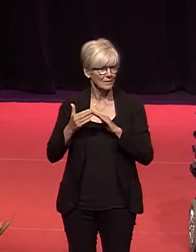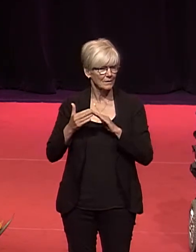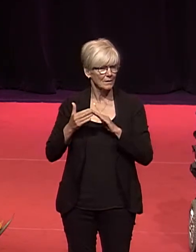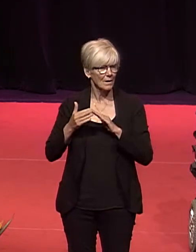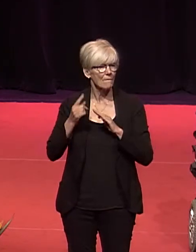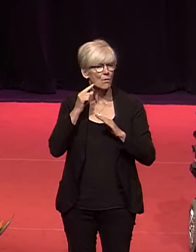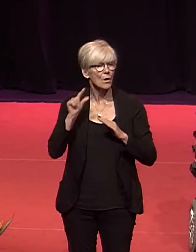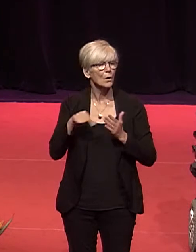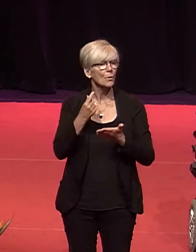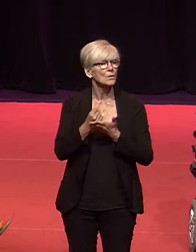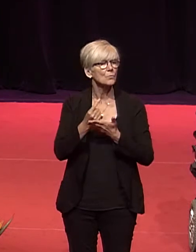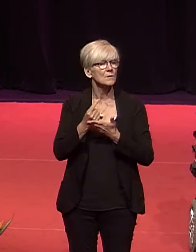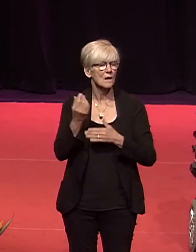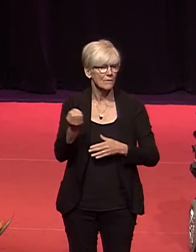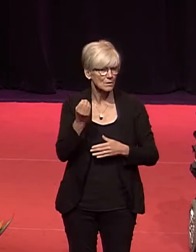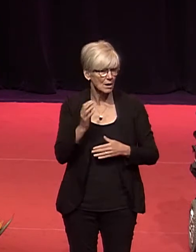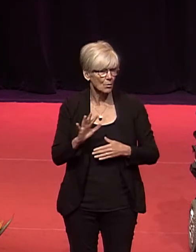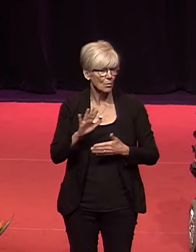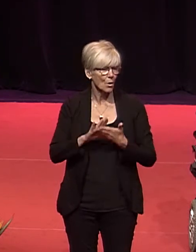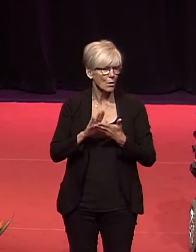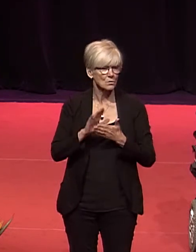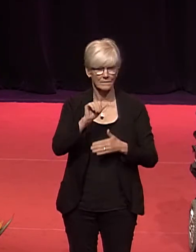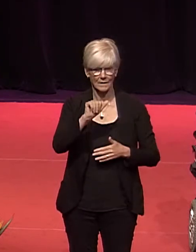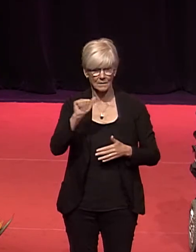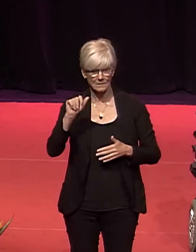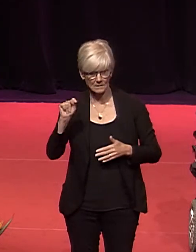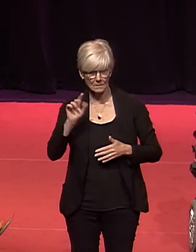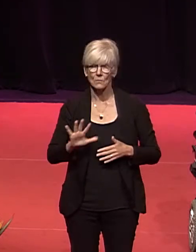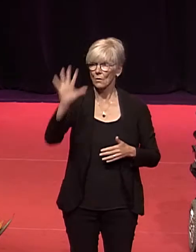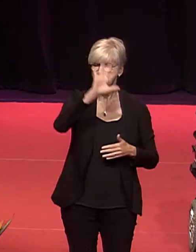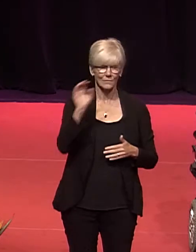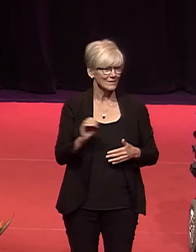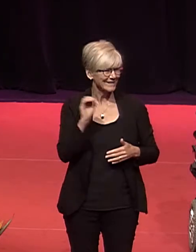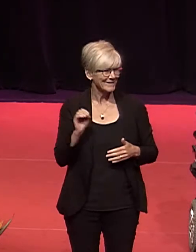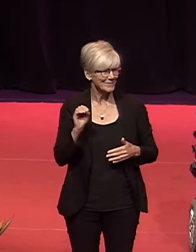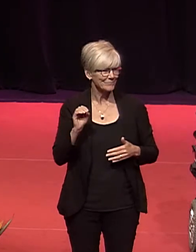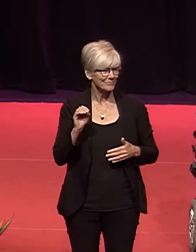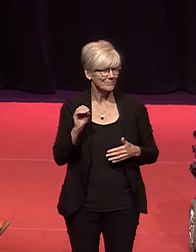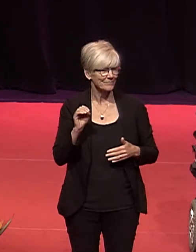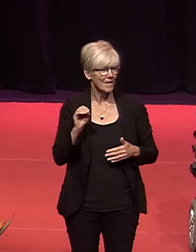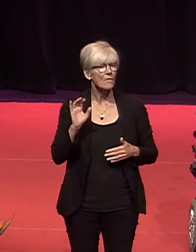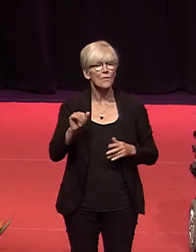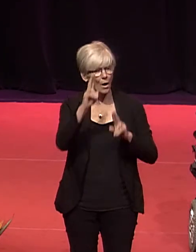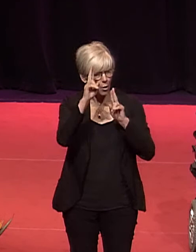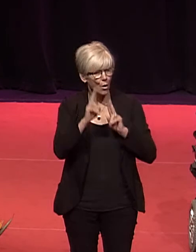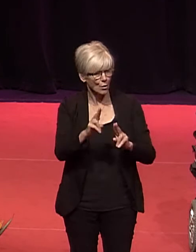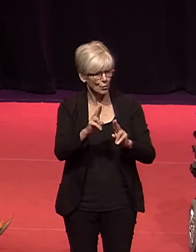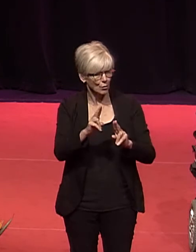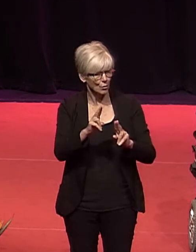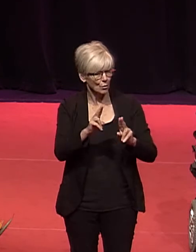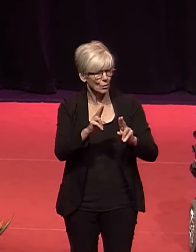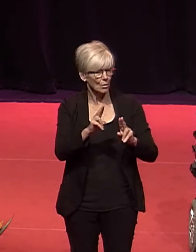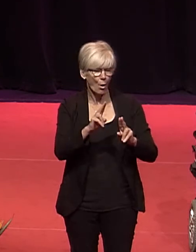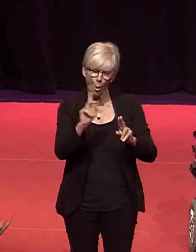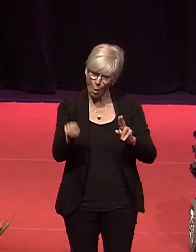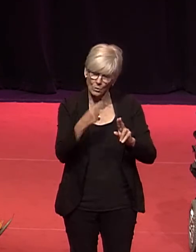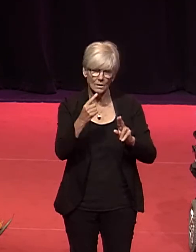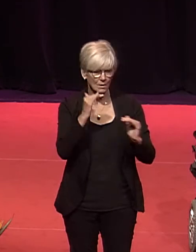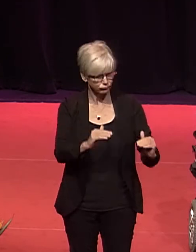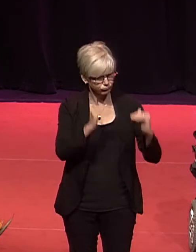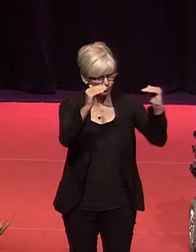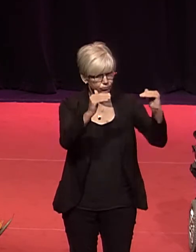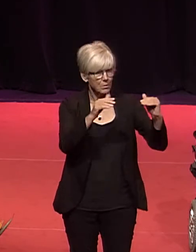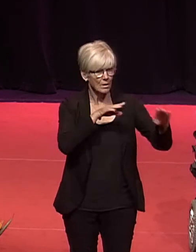of Ontario Colleges of Applied Arts and Technology, an honor bestowed only upon those who have met